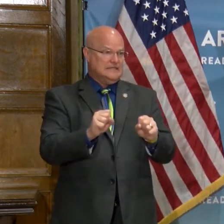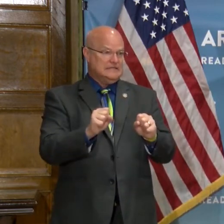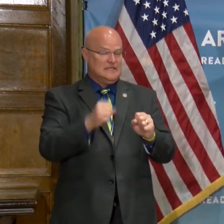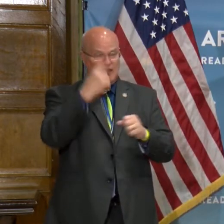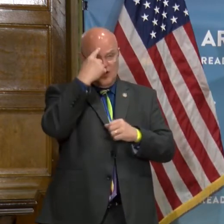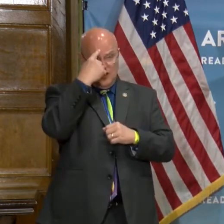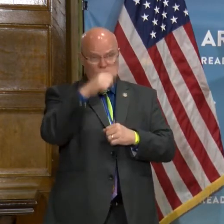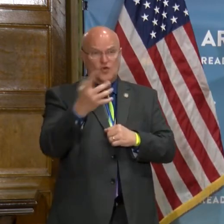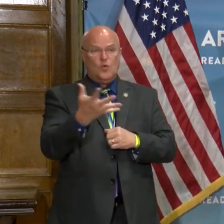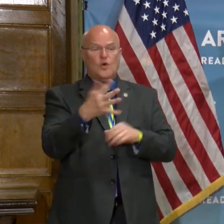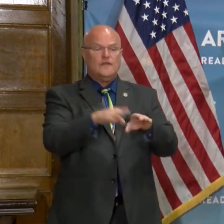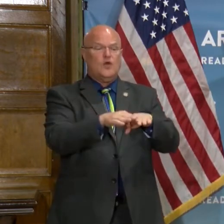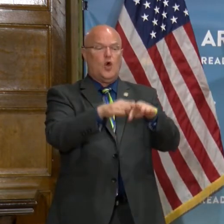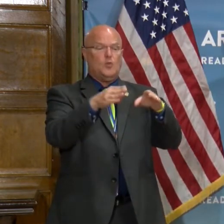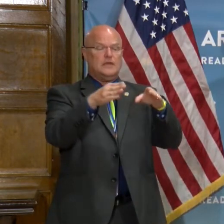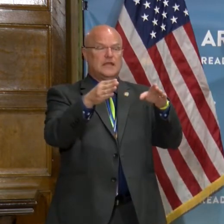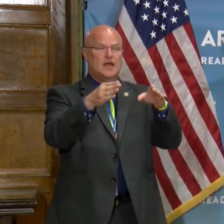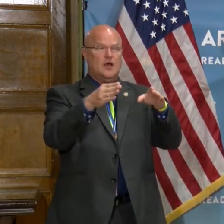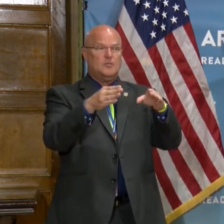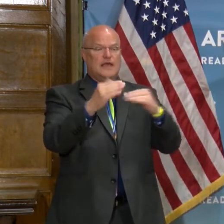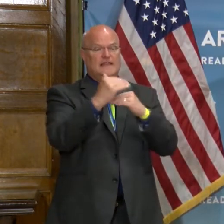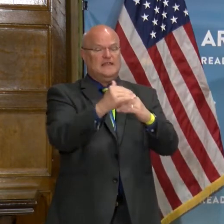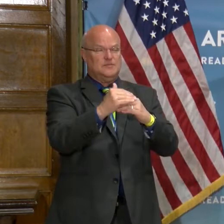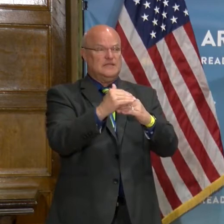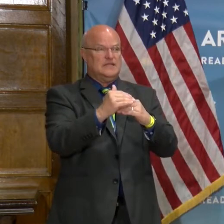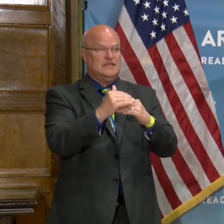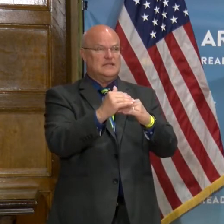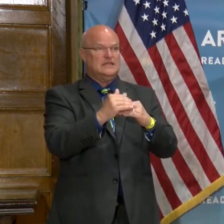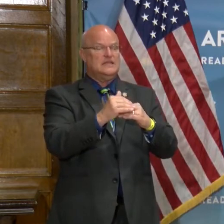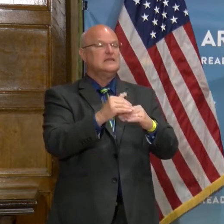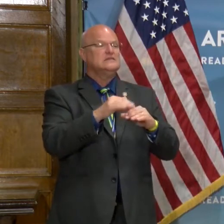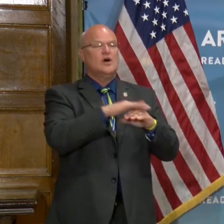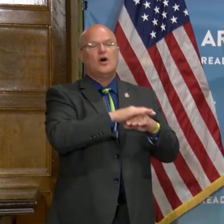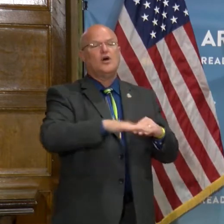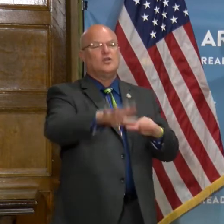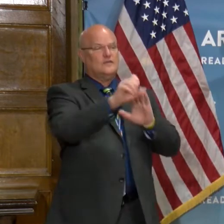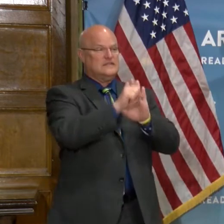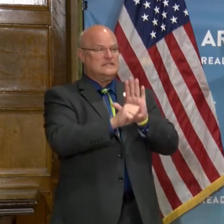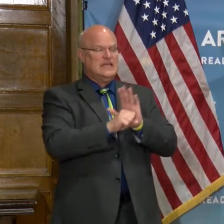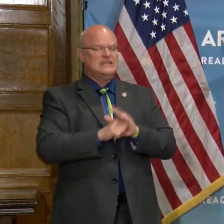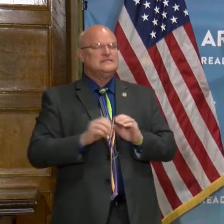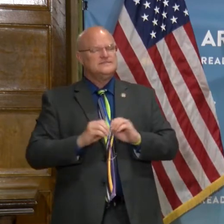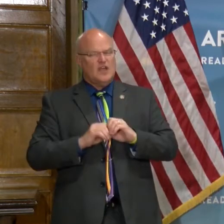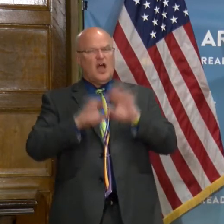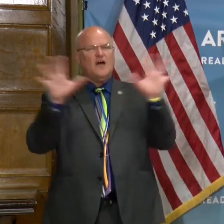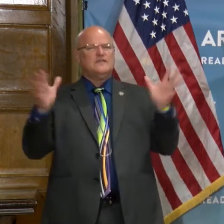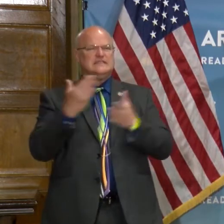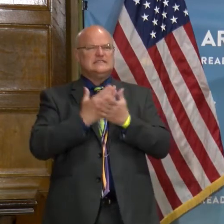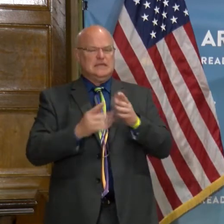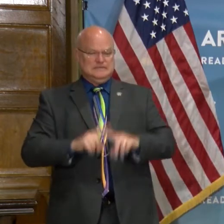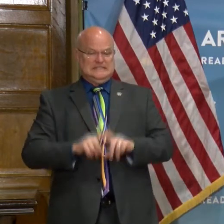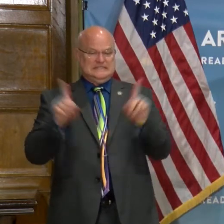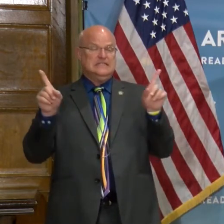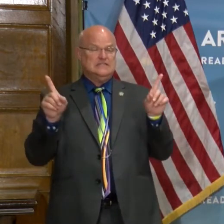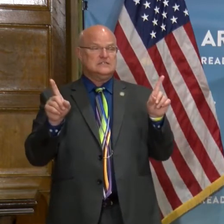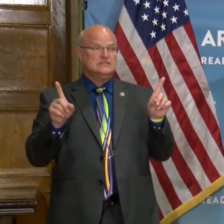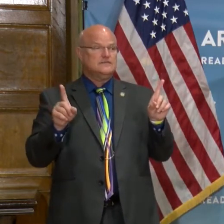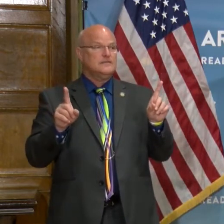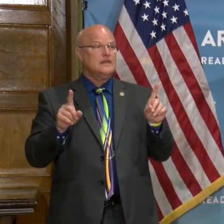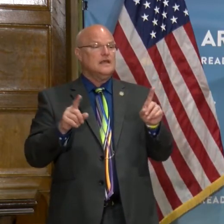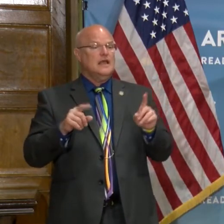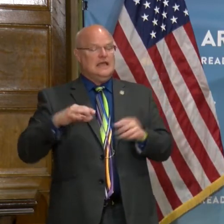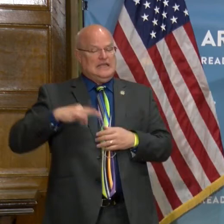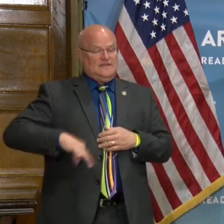capacity for what they're opening up, and their limitation capacity is across the board. So there's obviously some distinctions. It's been